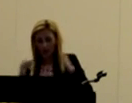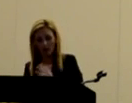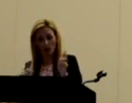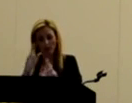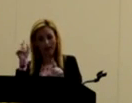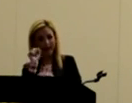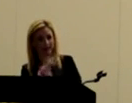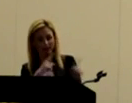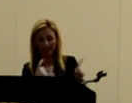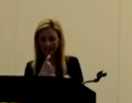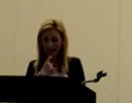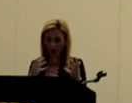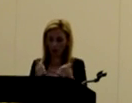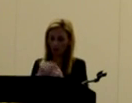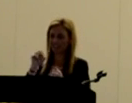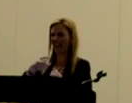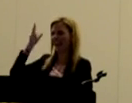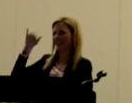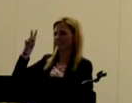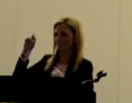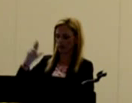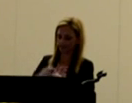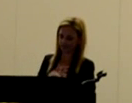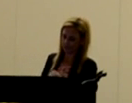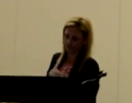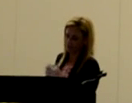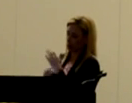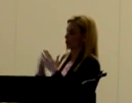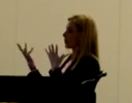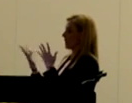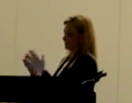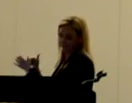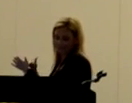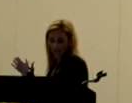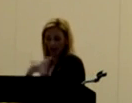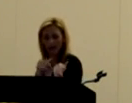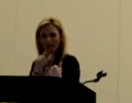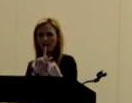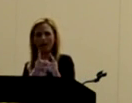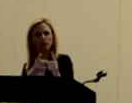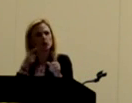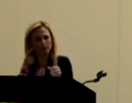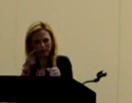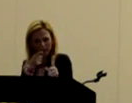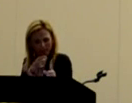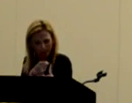wrong when people asked them, and they said, oh, Marlee became deaf because of a high fever. The truth is that doctors have been unable